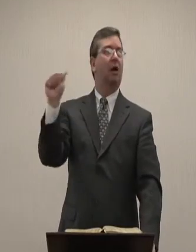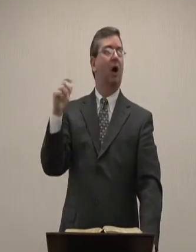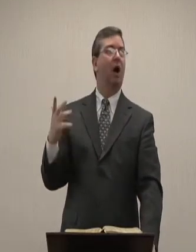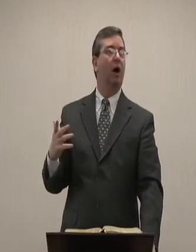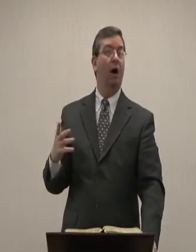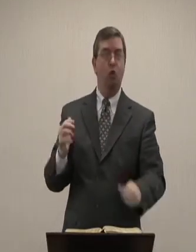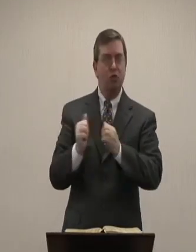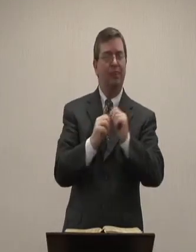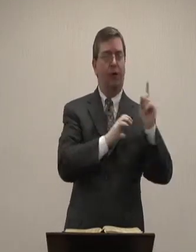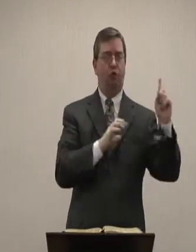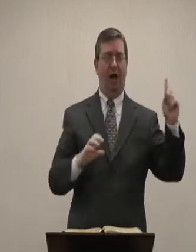that are going on in your life.